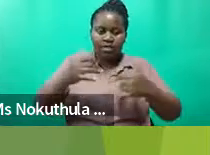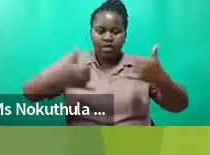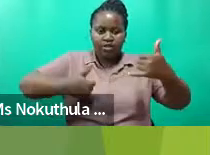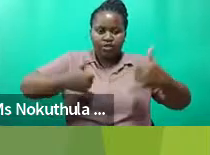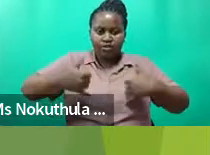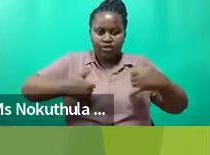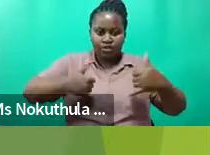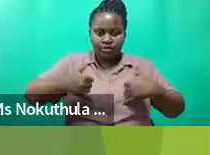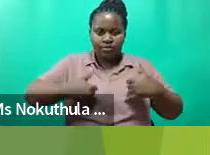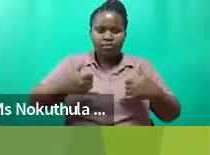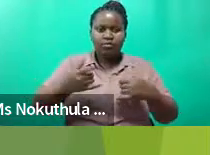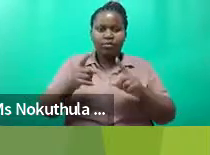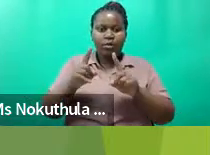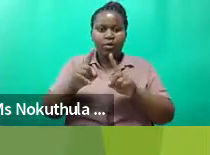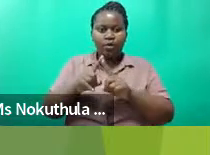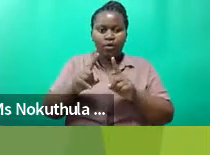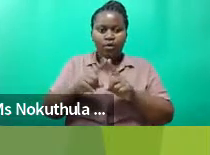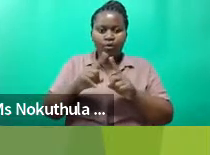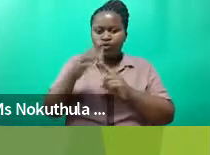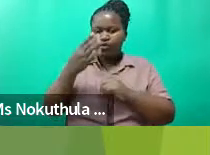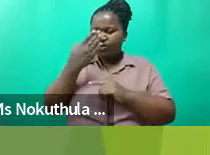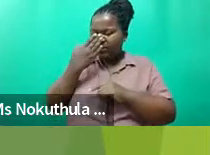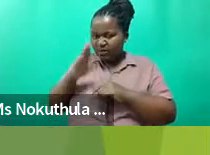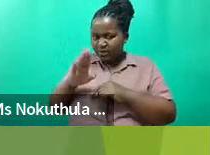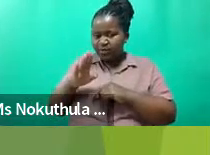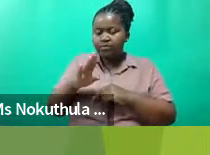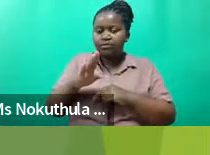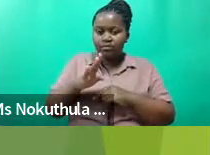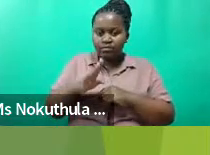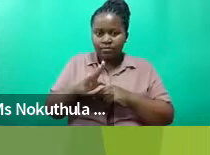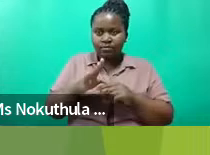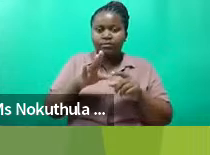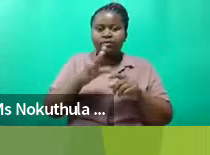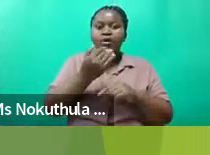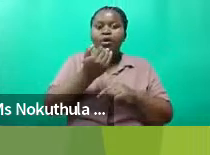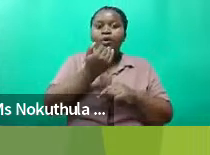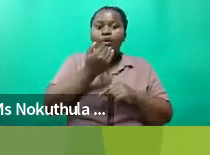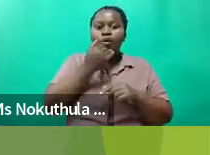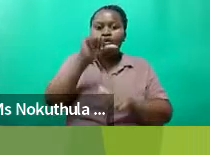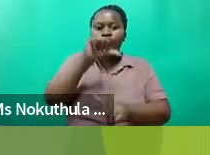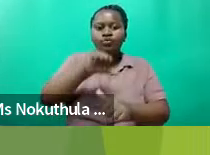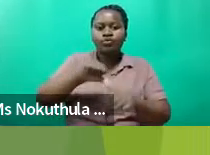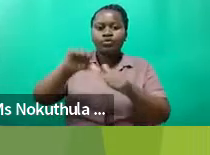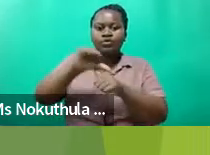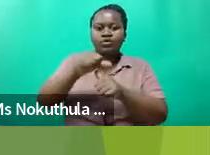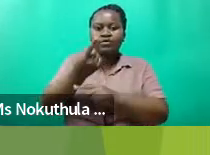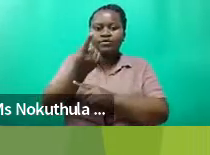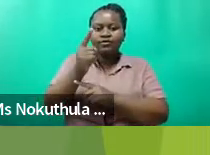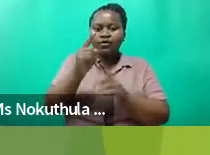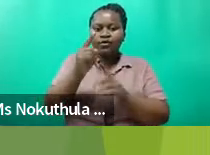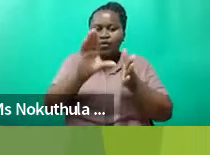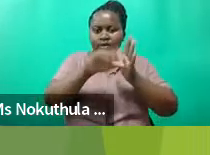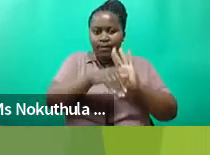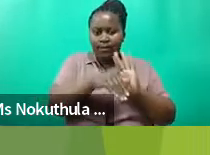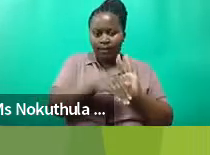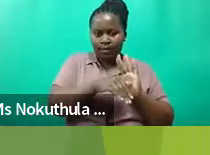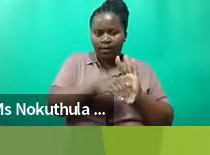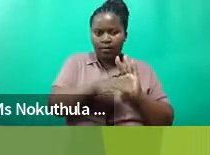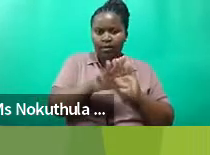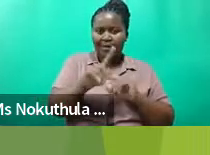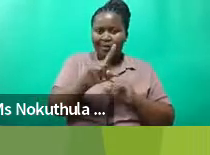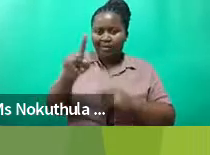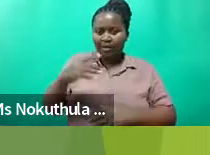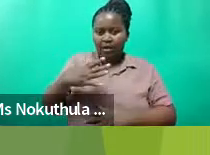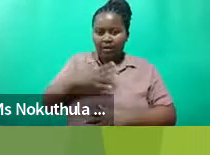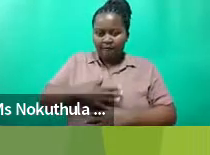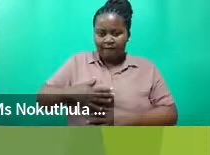is dented by the attitude that has been depicted by the society toward the disability itself, as they fail to know the